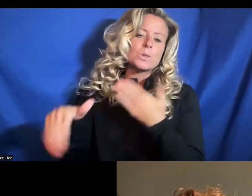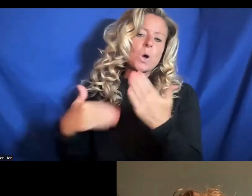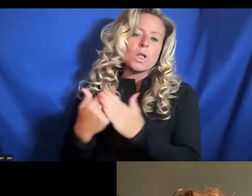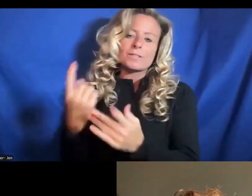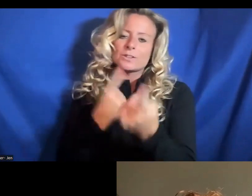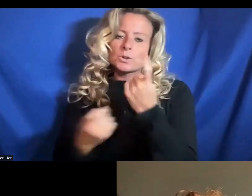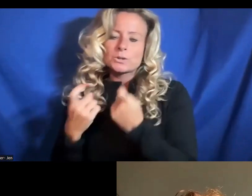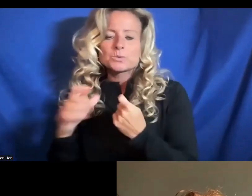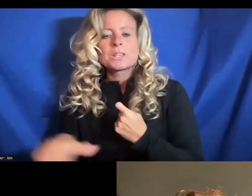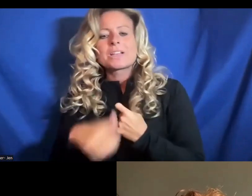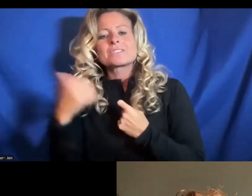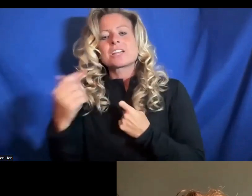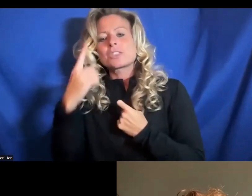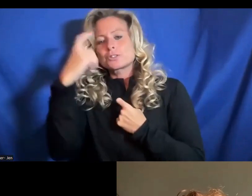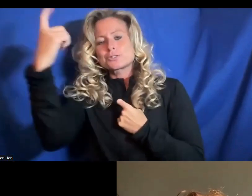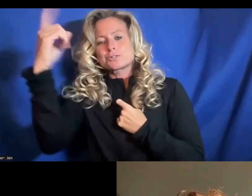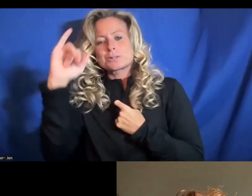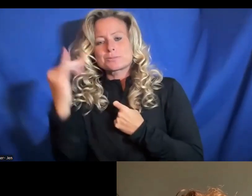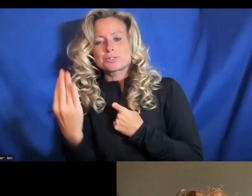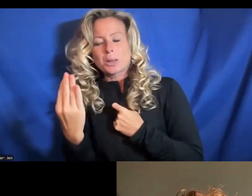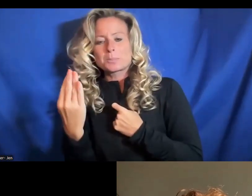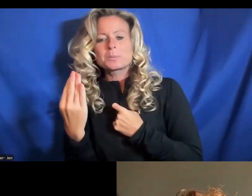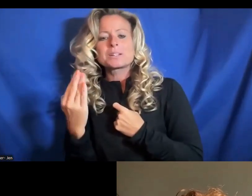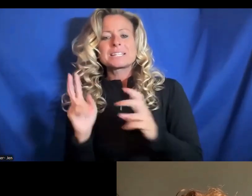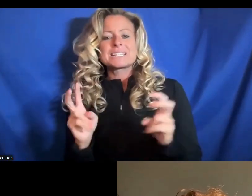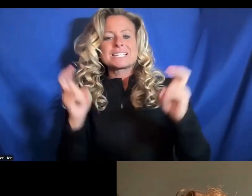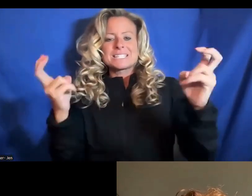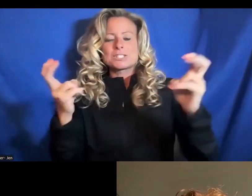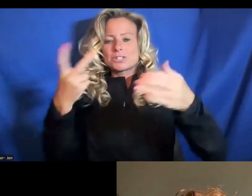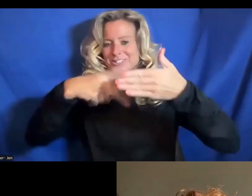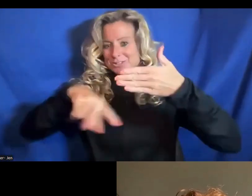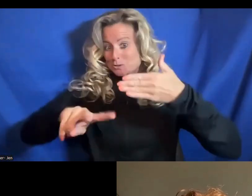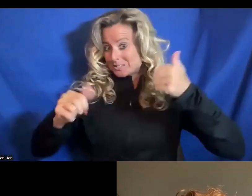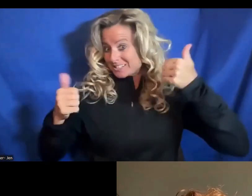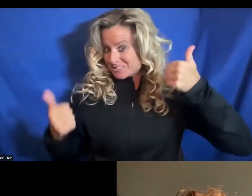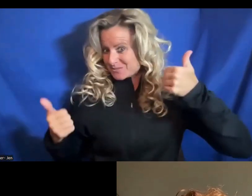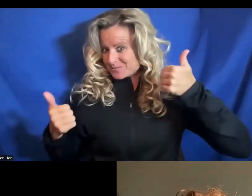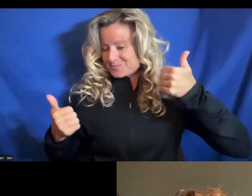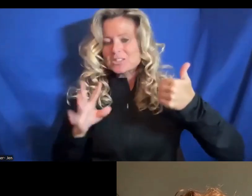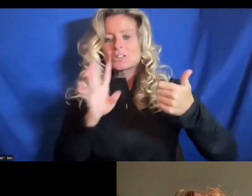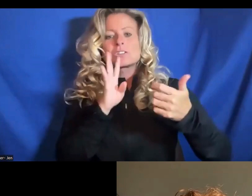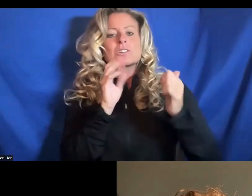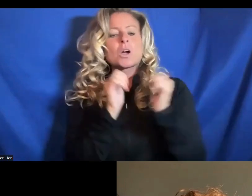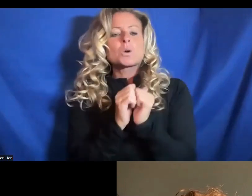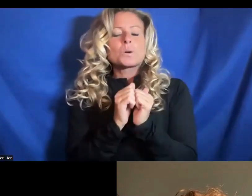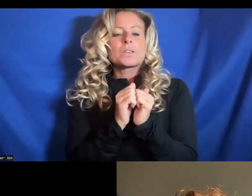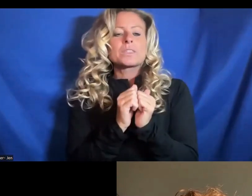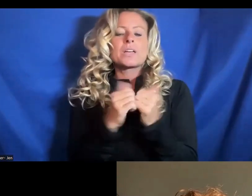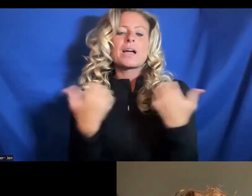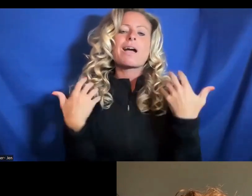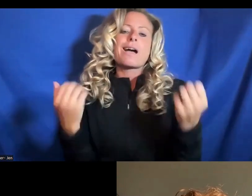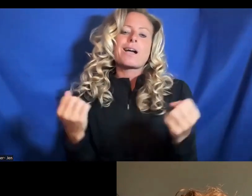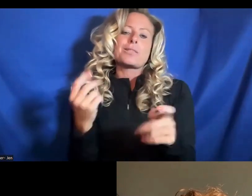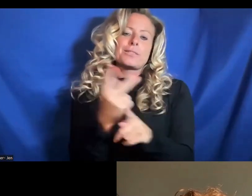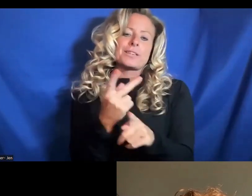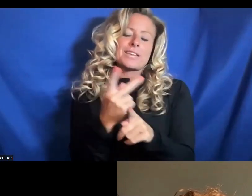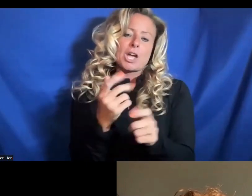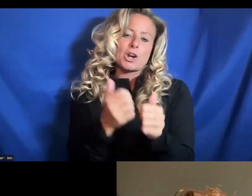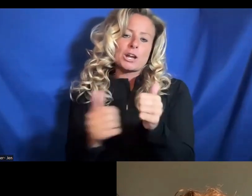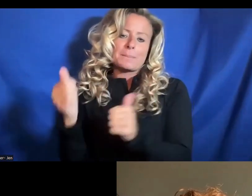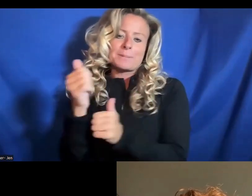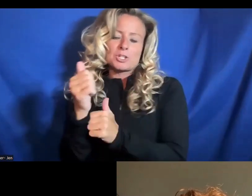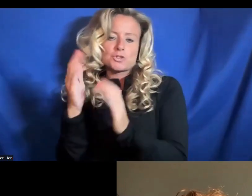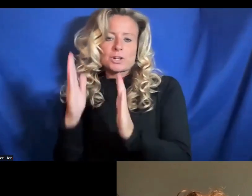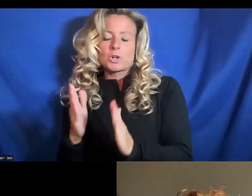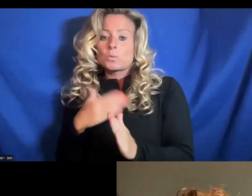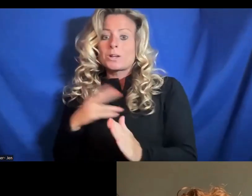We'll have another Dream Job series webinar in 2 weeks. We're going to talk to a healthcare administrator. We jump